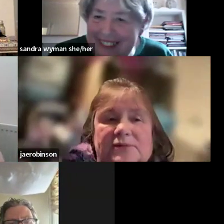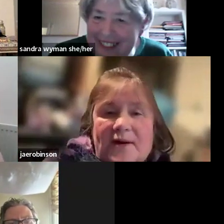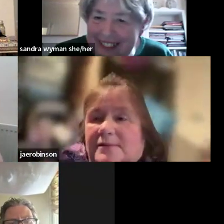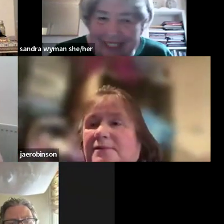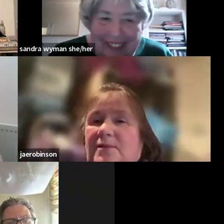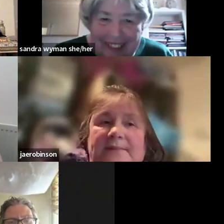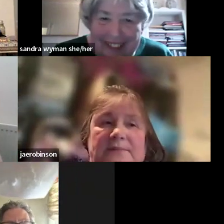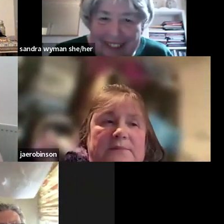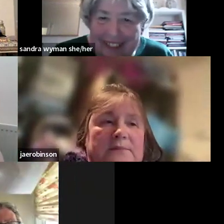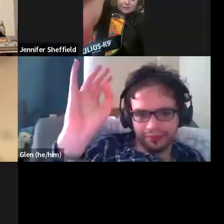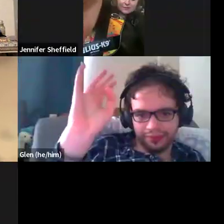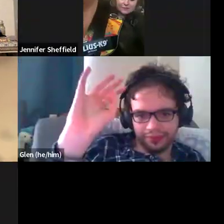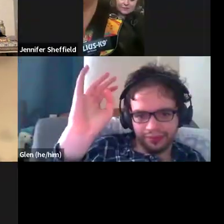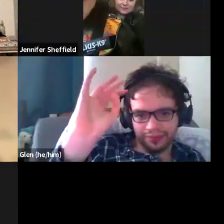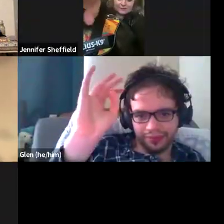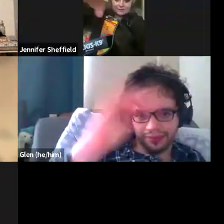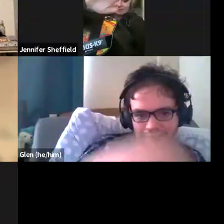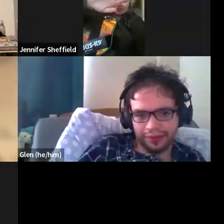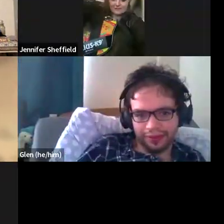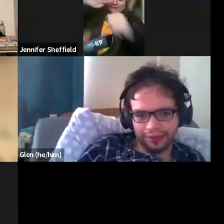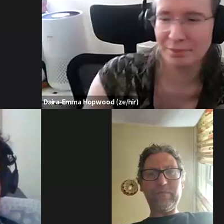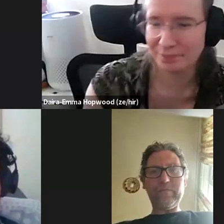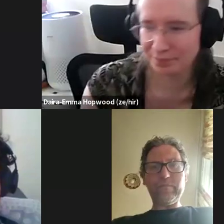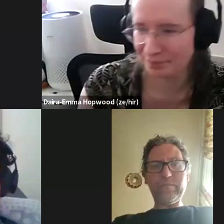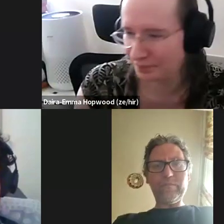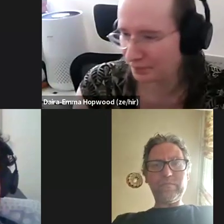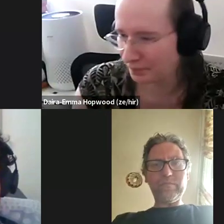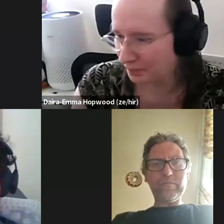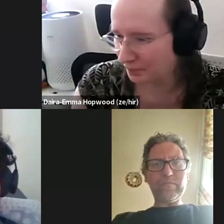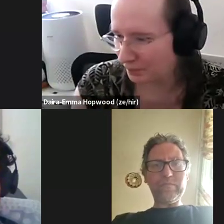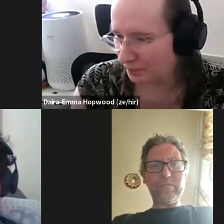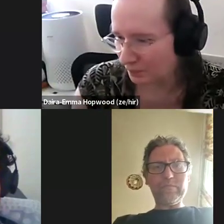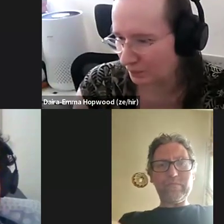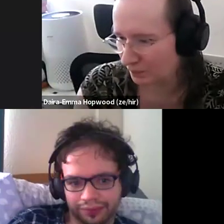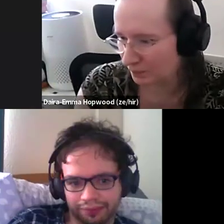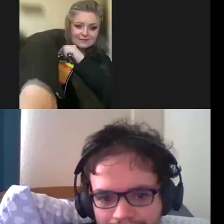to see you soon. Thank you, everyone. That was Bye, everyone. amazing.